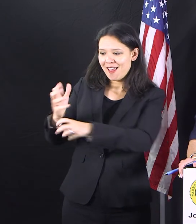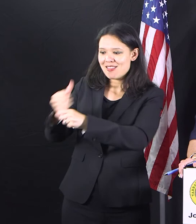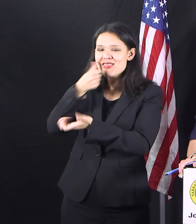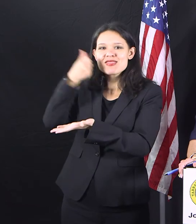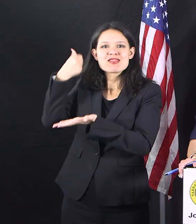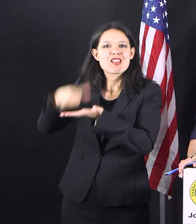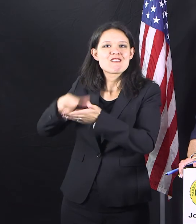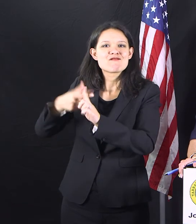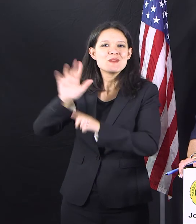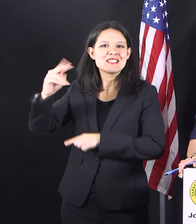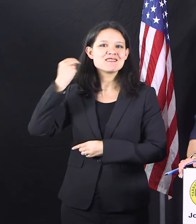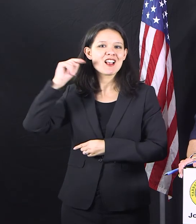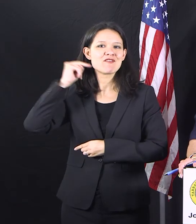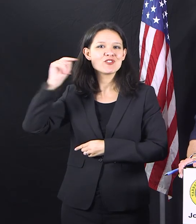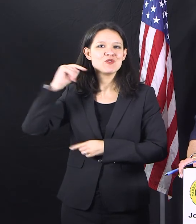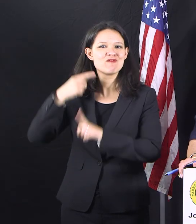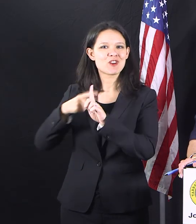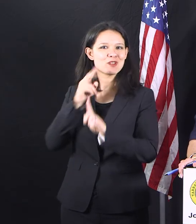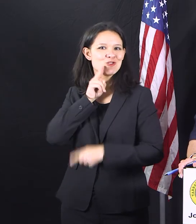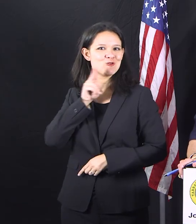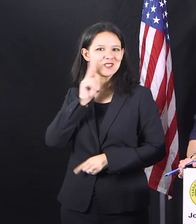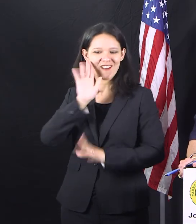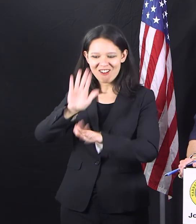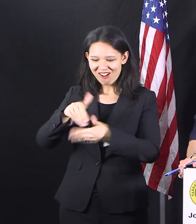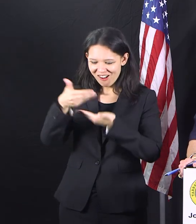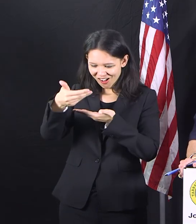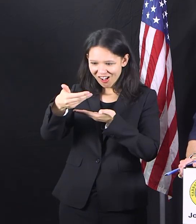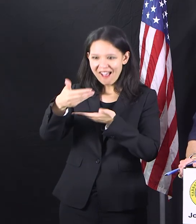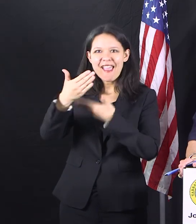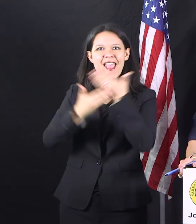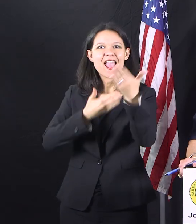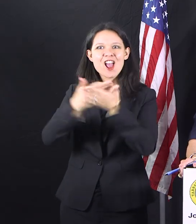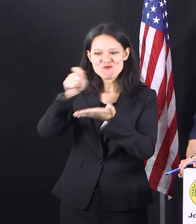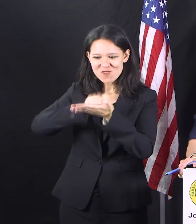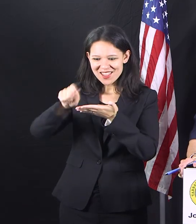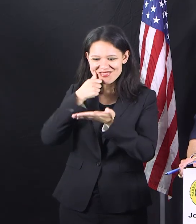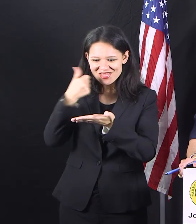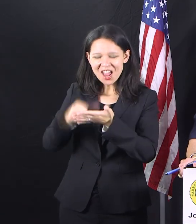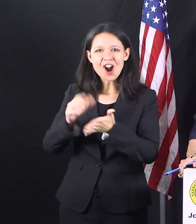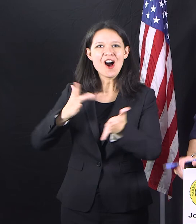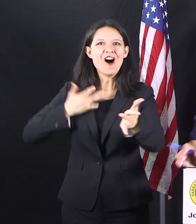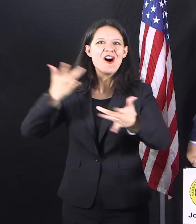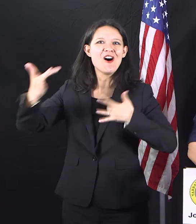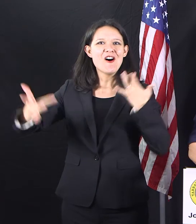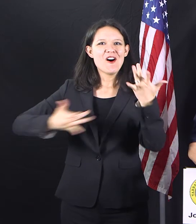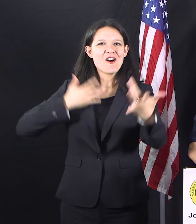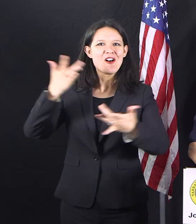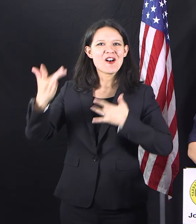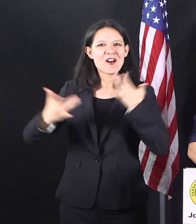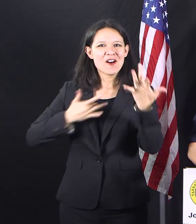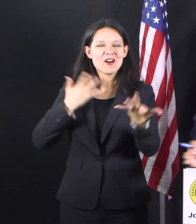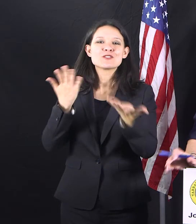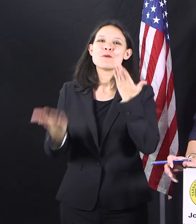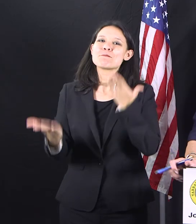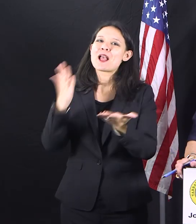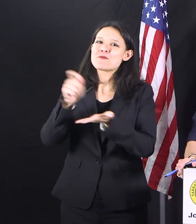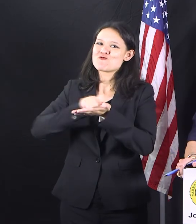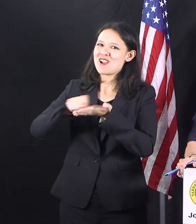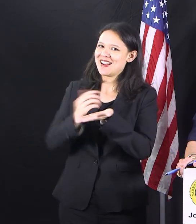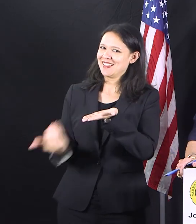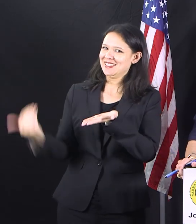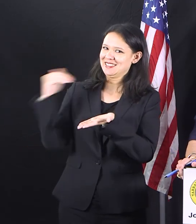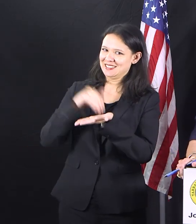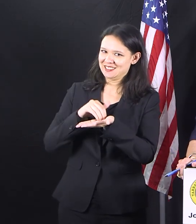his nephew in Houston, and he was thrilled to get a handwritten letter. So we might go back to that. There are lots